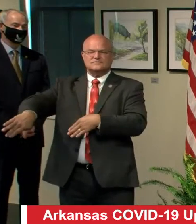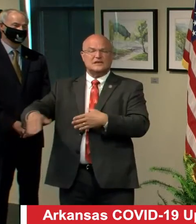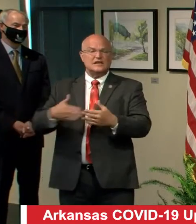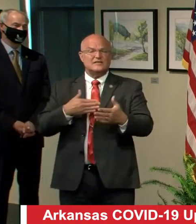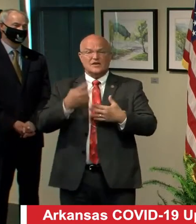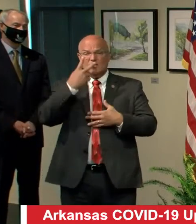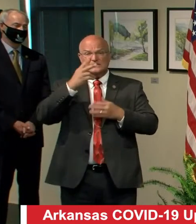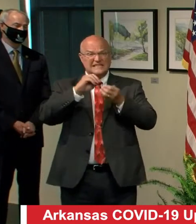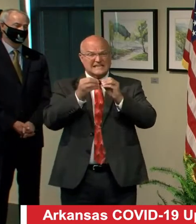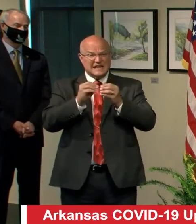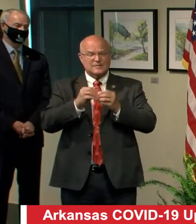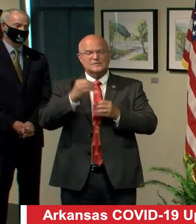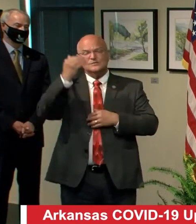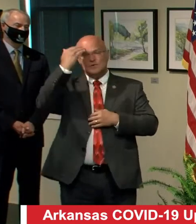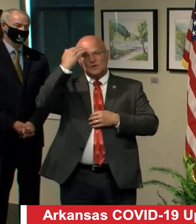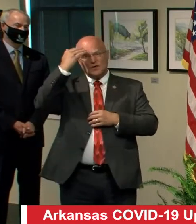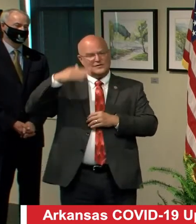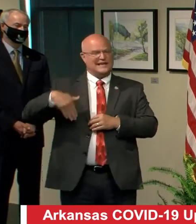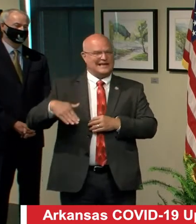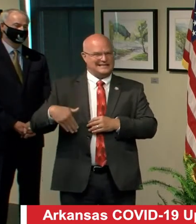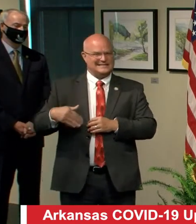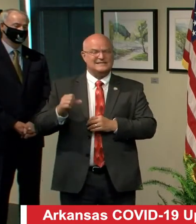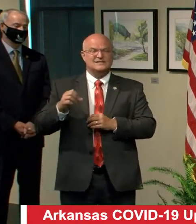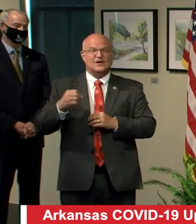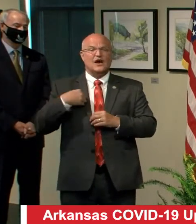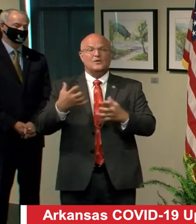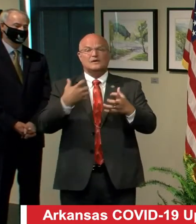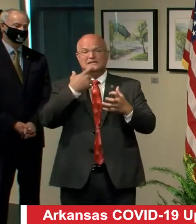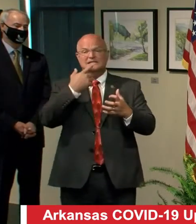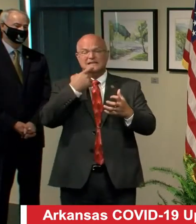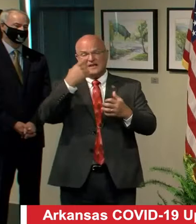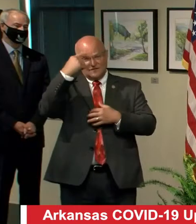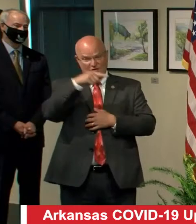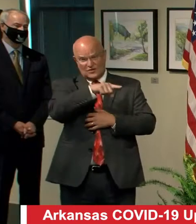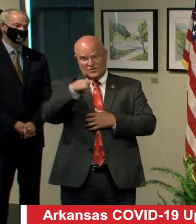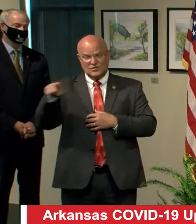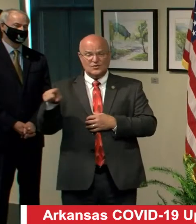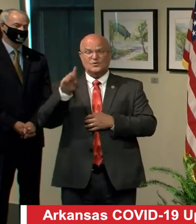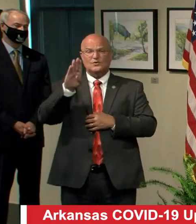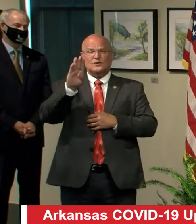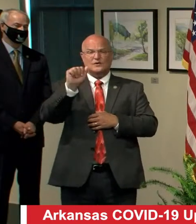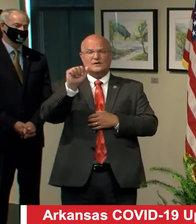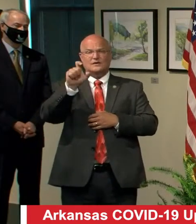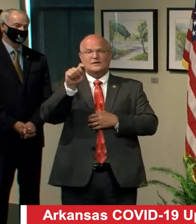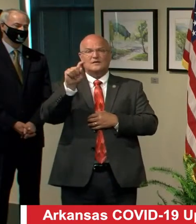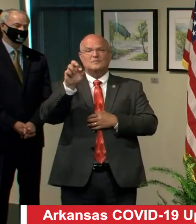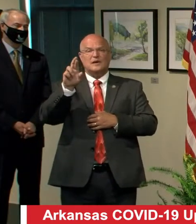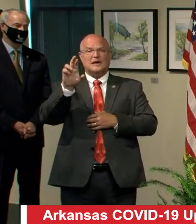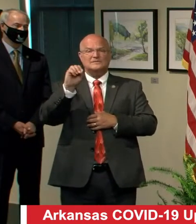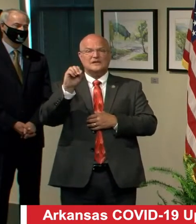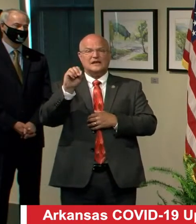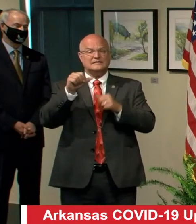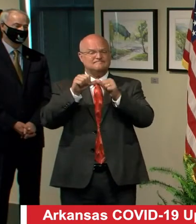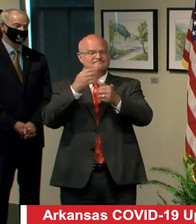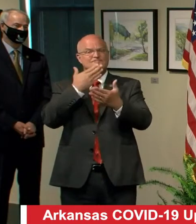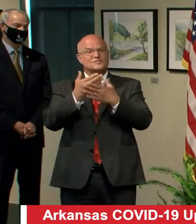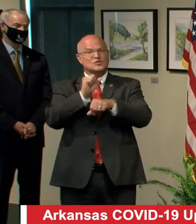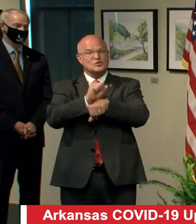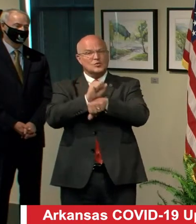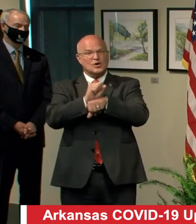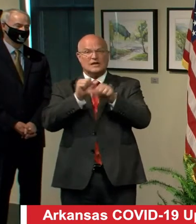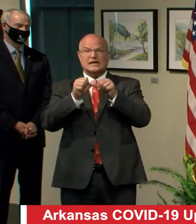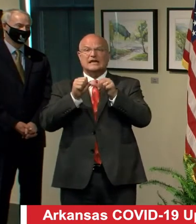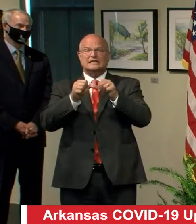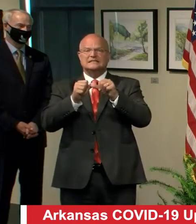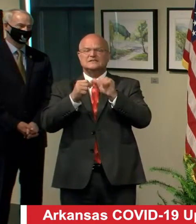we see the numbers and we know that it hasn't. So I'd like to say for you all in Baxter County, keep up the good work and continue